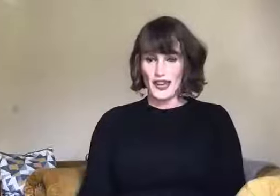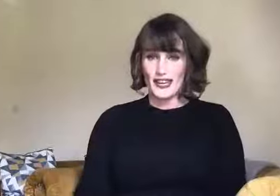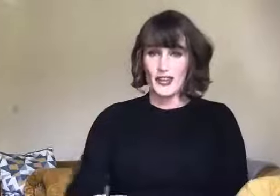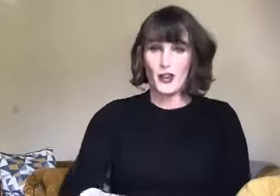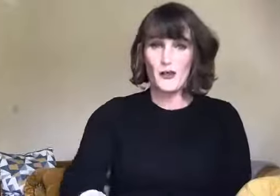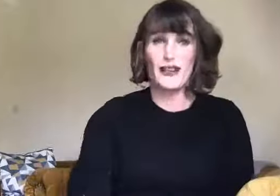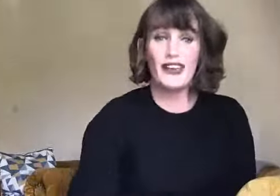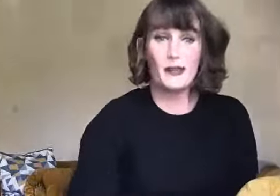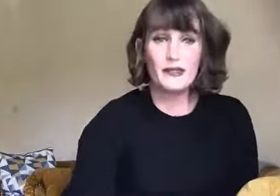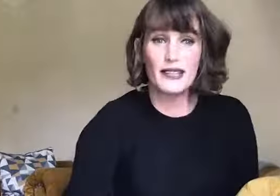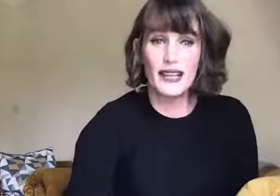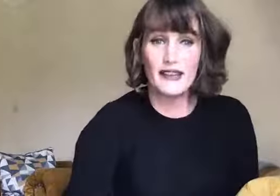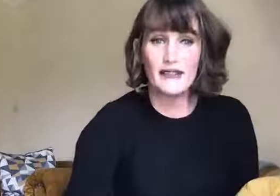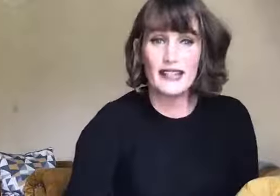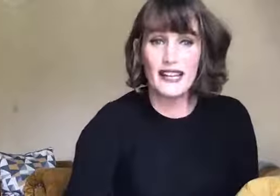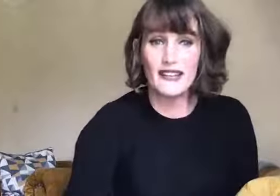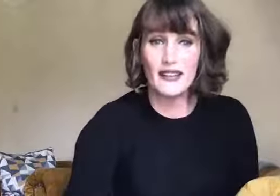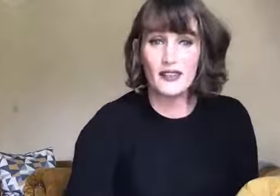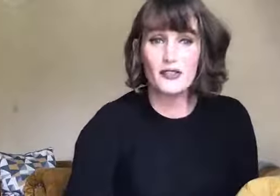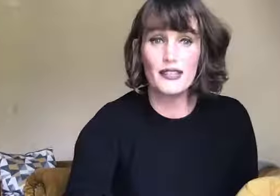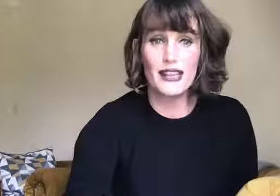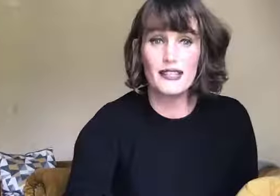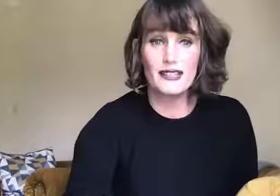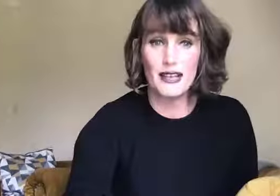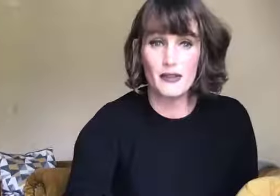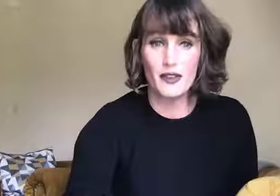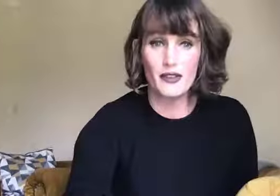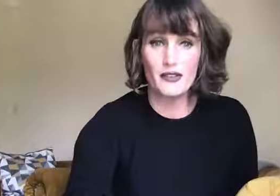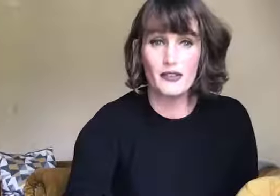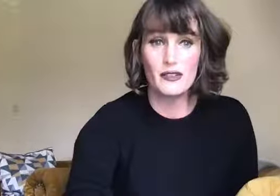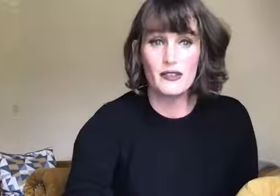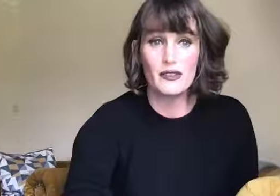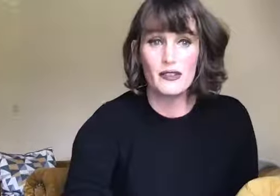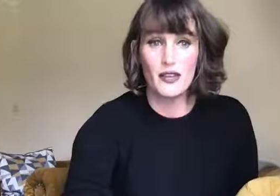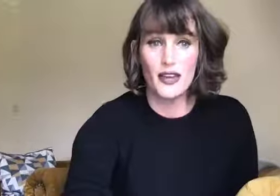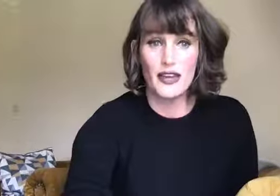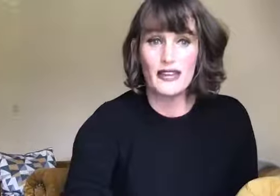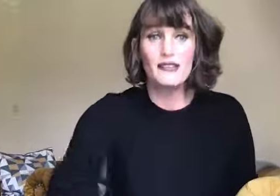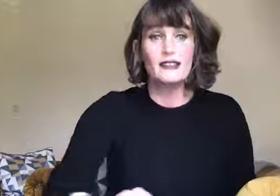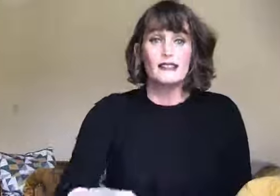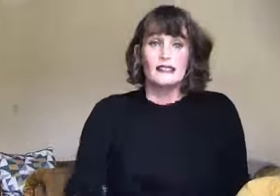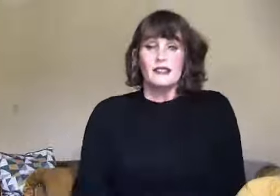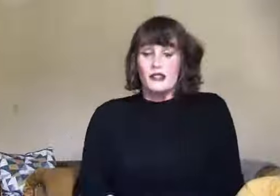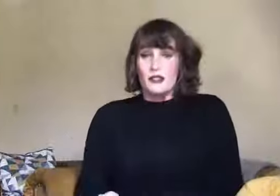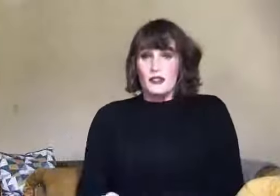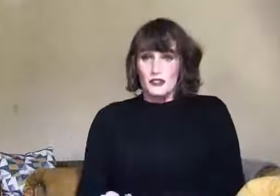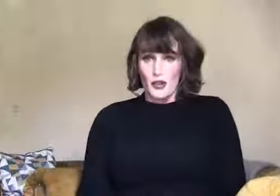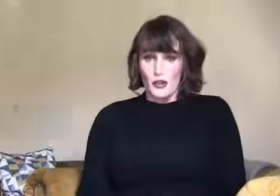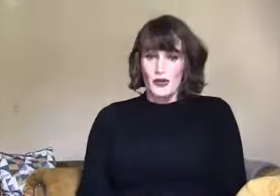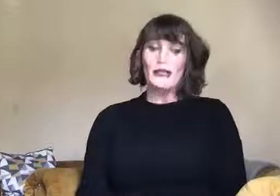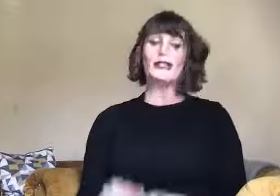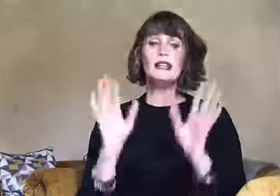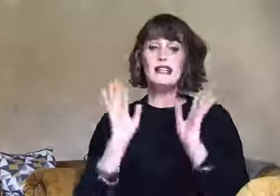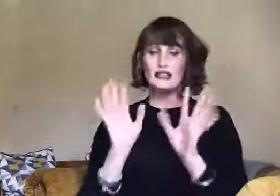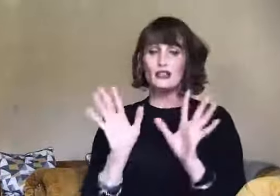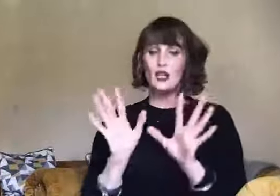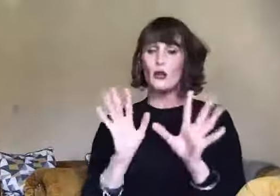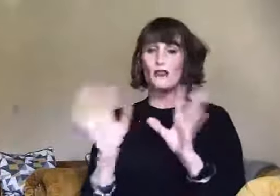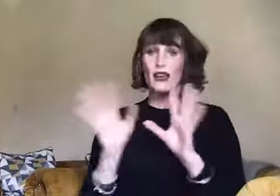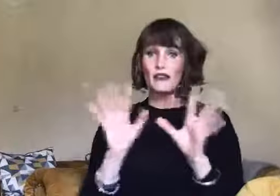Okay, I hope that helps, Claire. If there's anything else you need, just let me know. Okay, so let's just go over